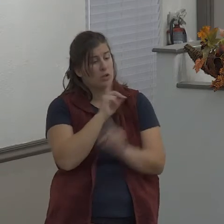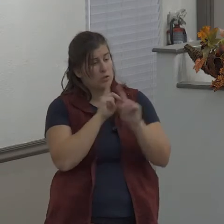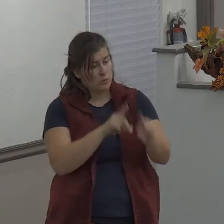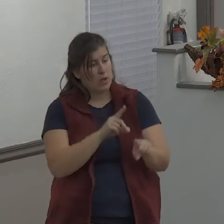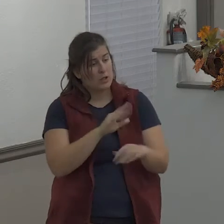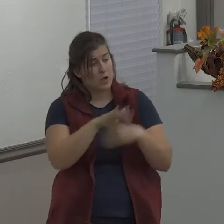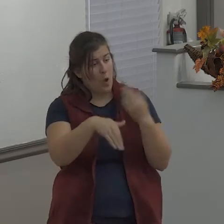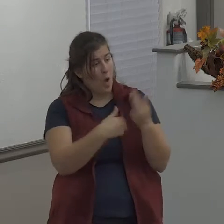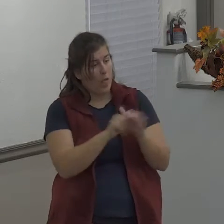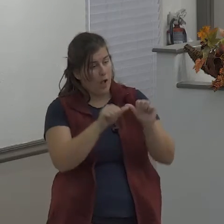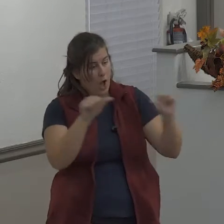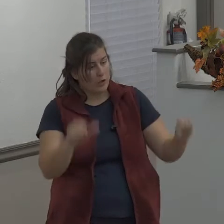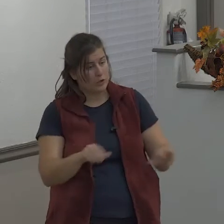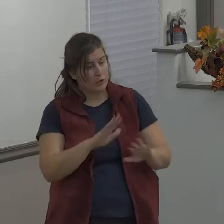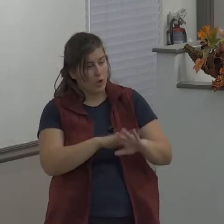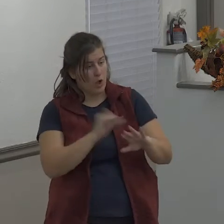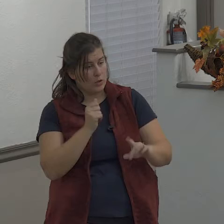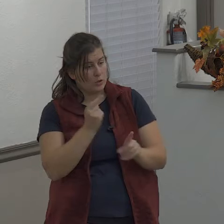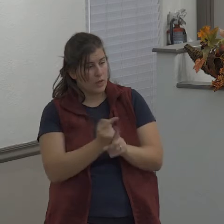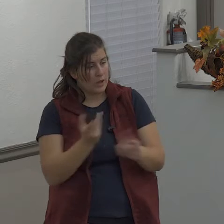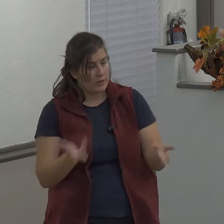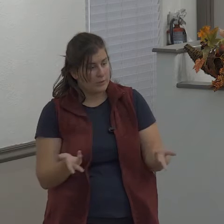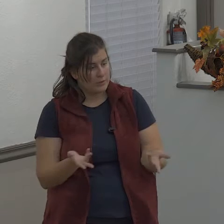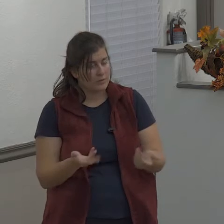And you responded to the altar call, right?